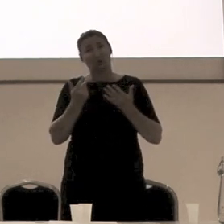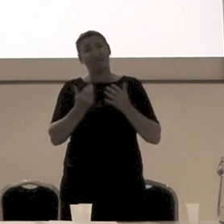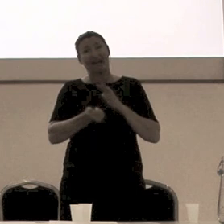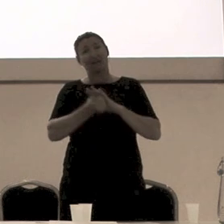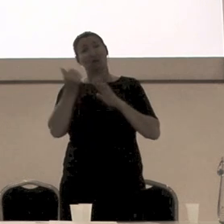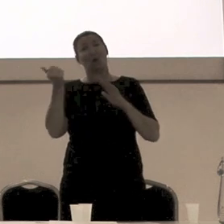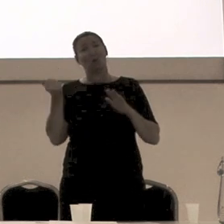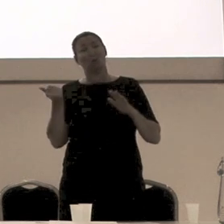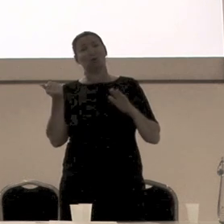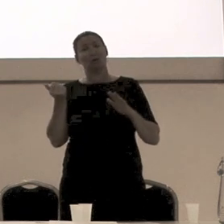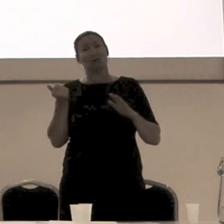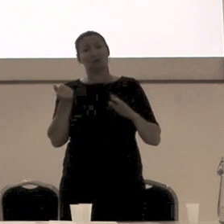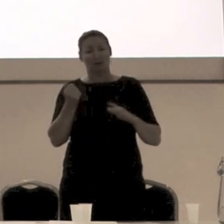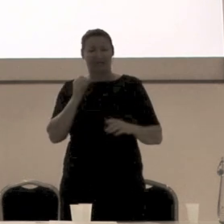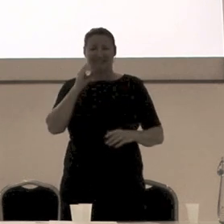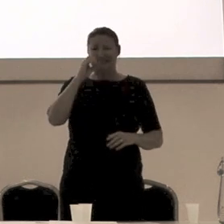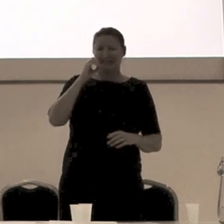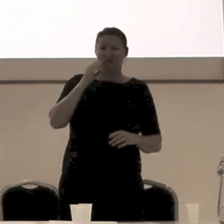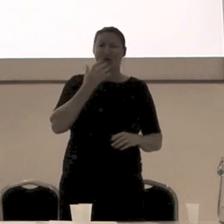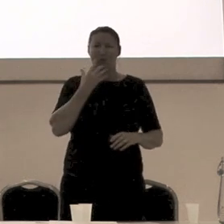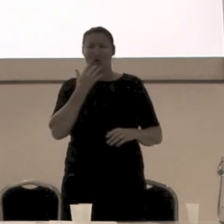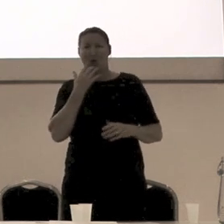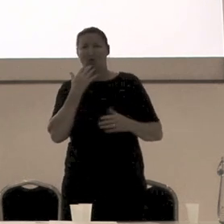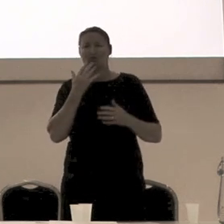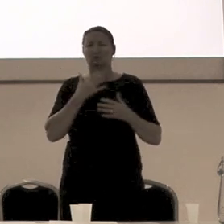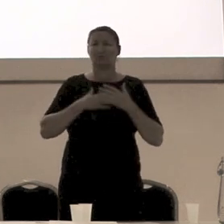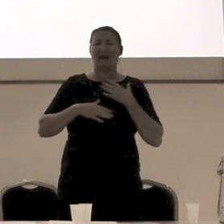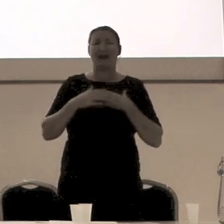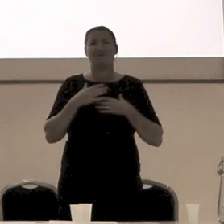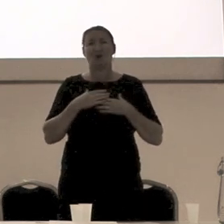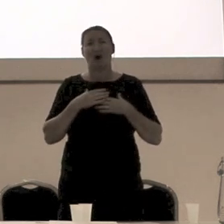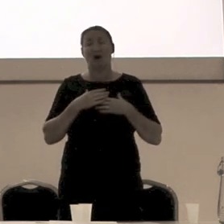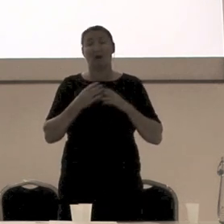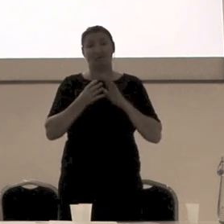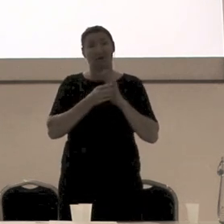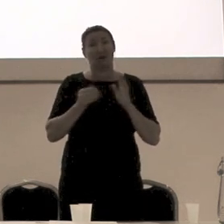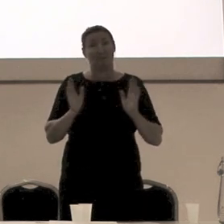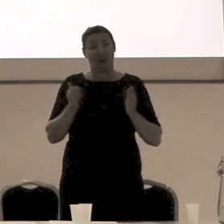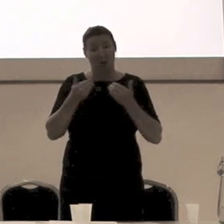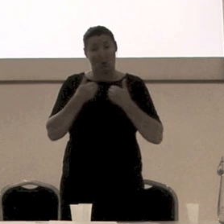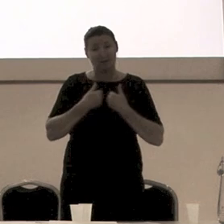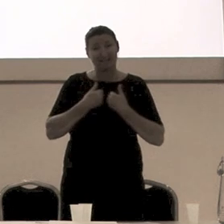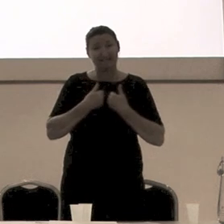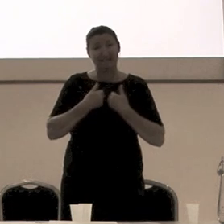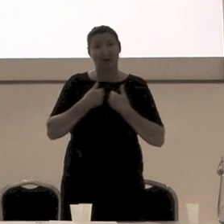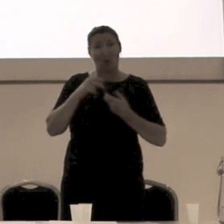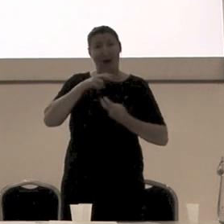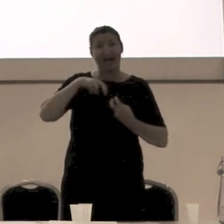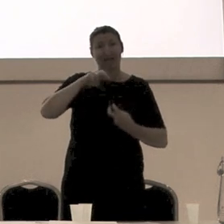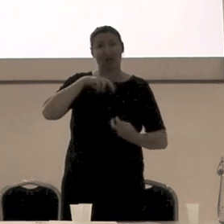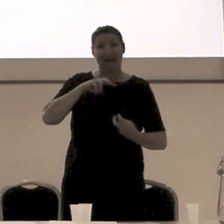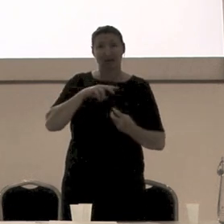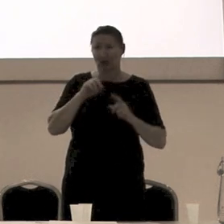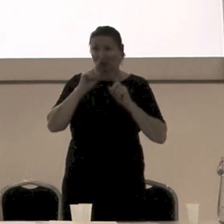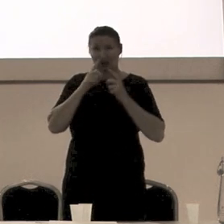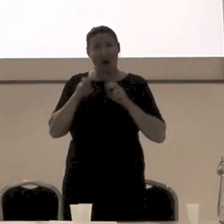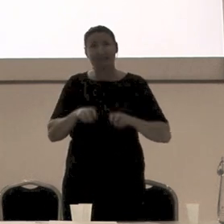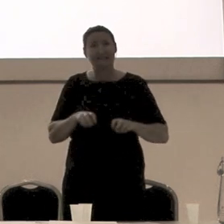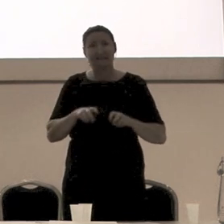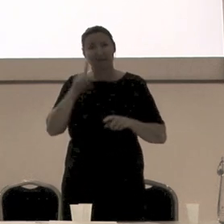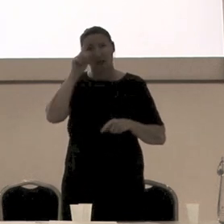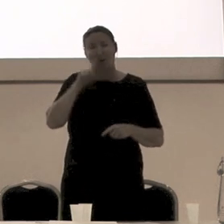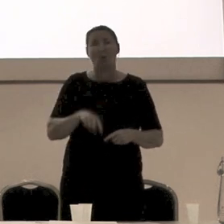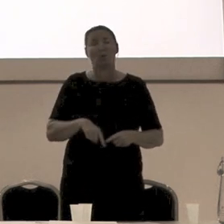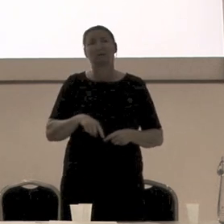policies, zero tolerance behaviour policies, that for instance an autistic person or someone who has ADHD can't sit still all